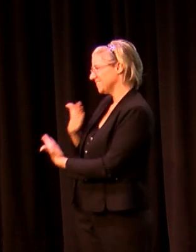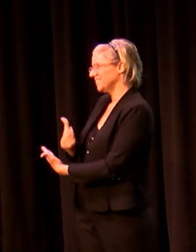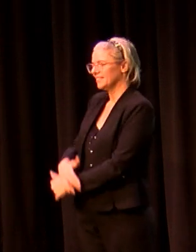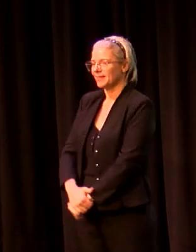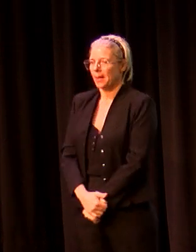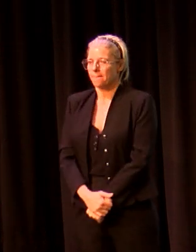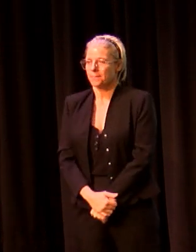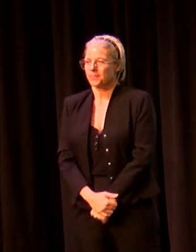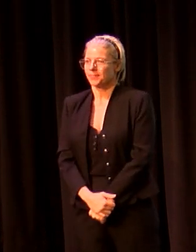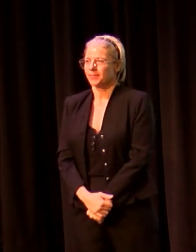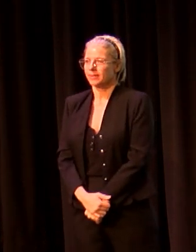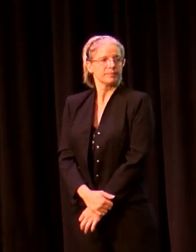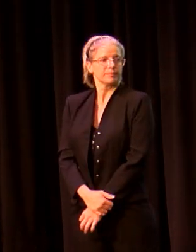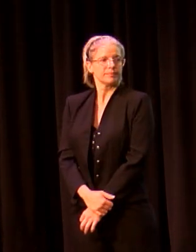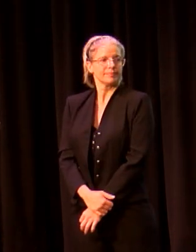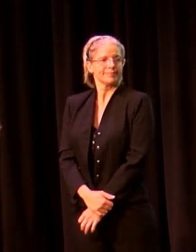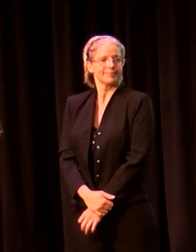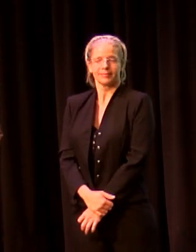Thank you.